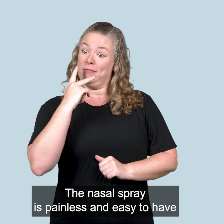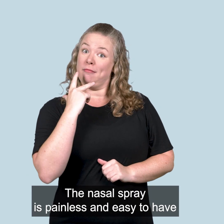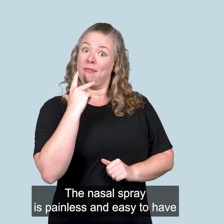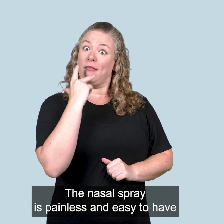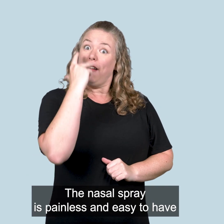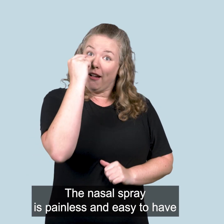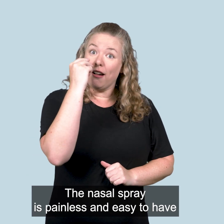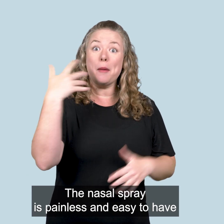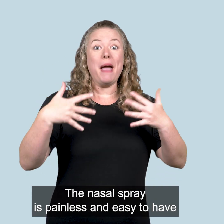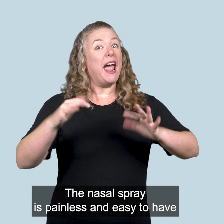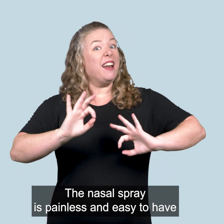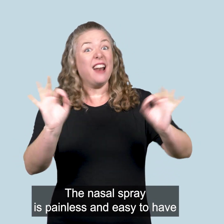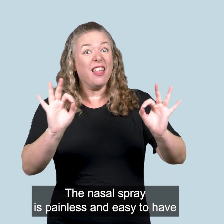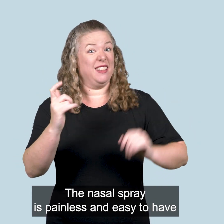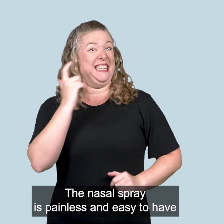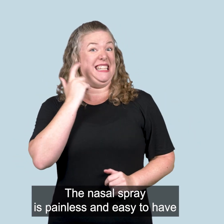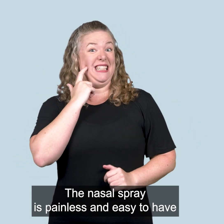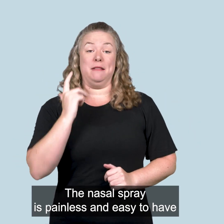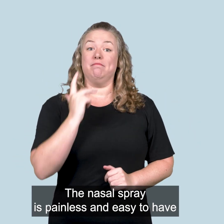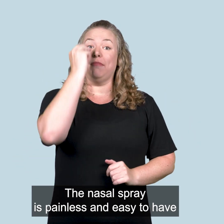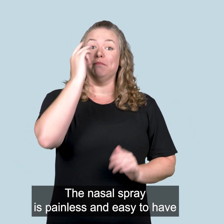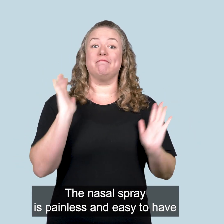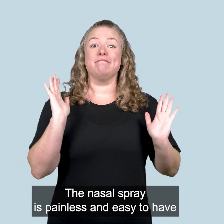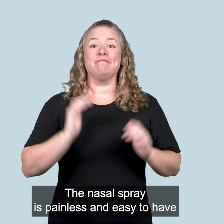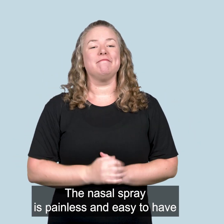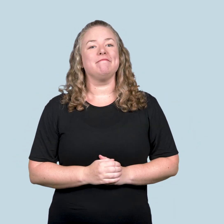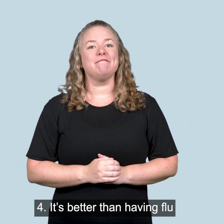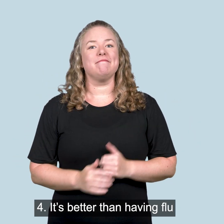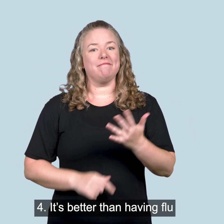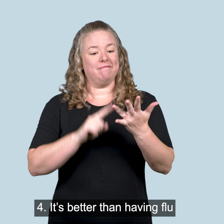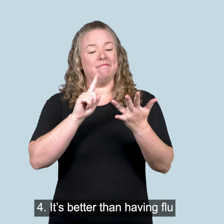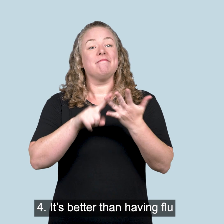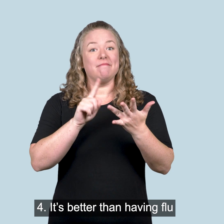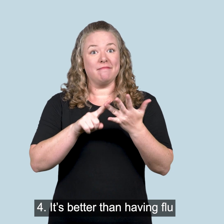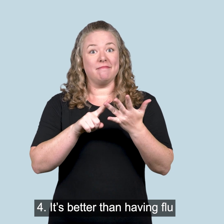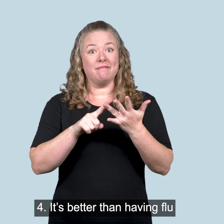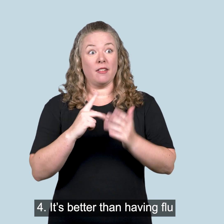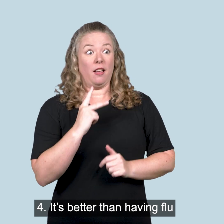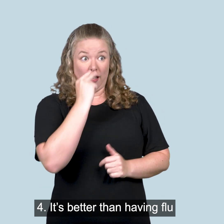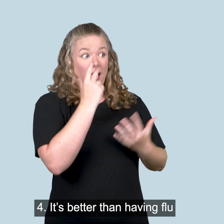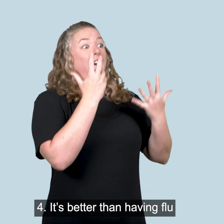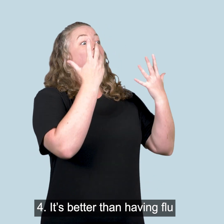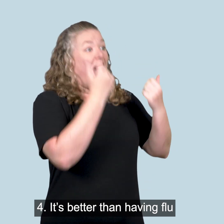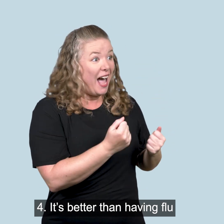nasal spray is painless and easy to have. 4. It's better than having flu.